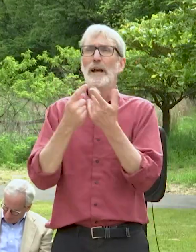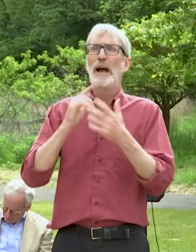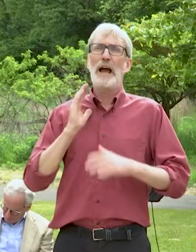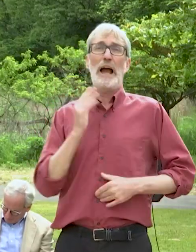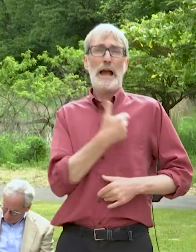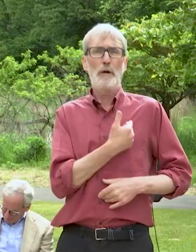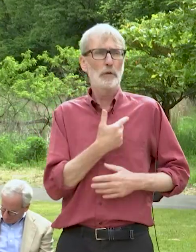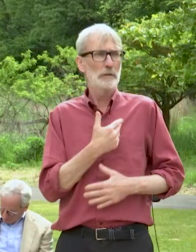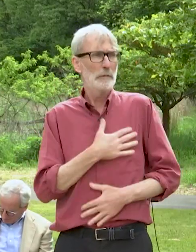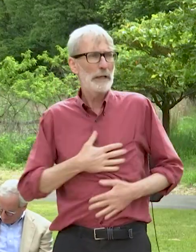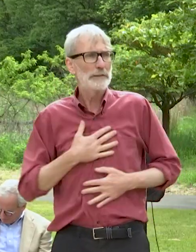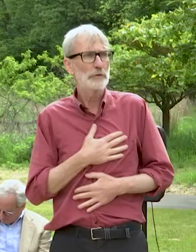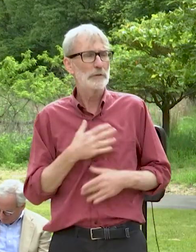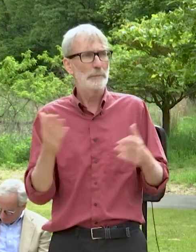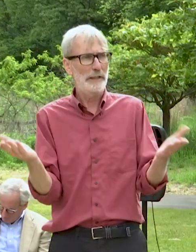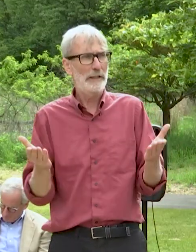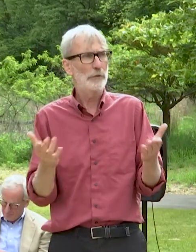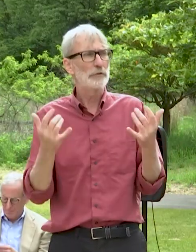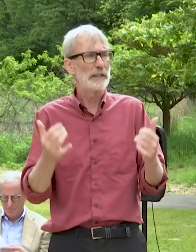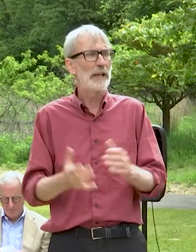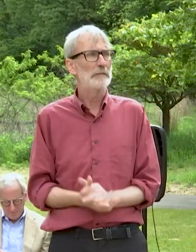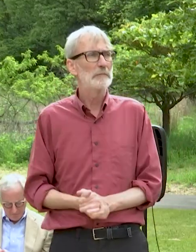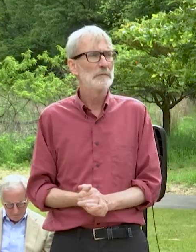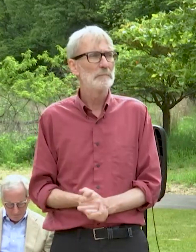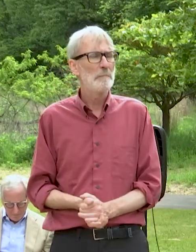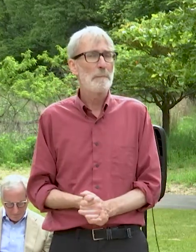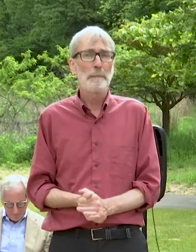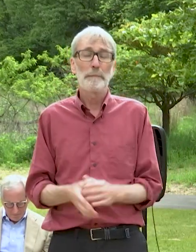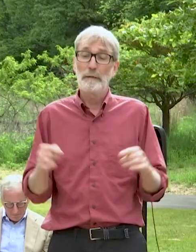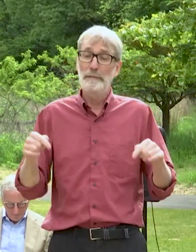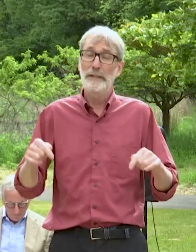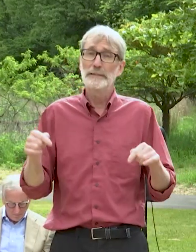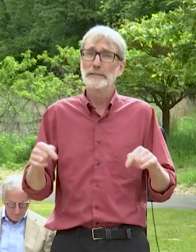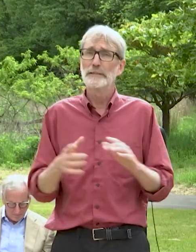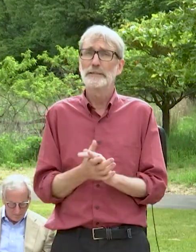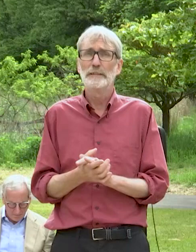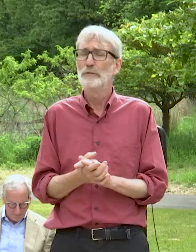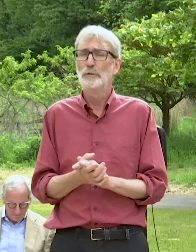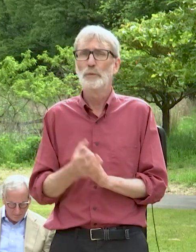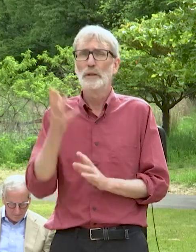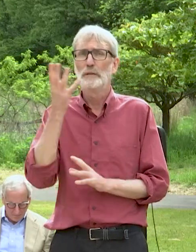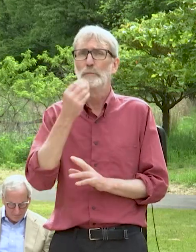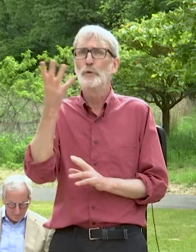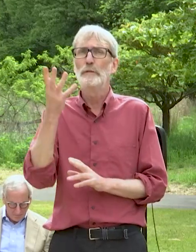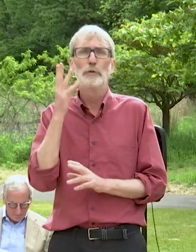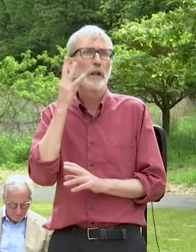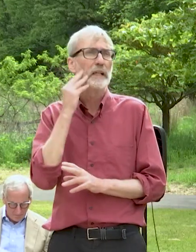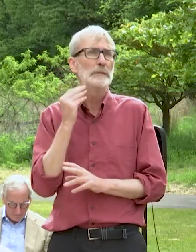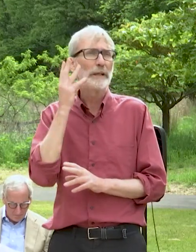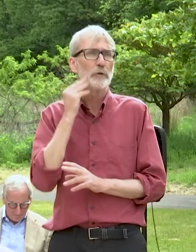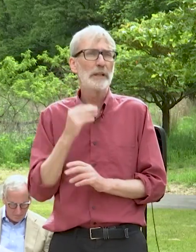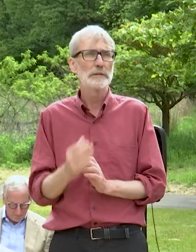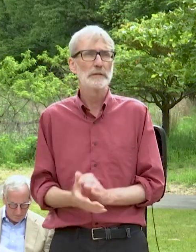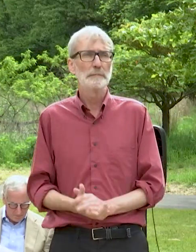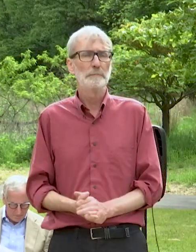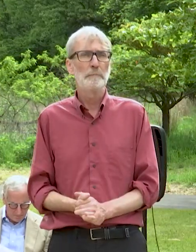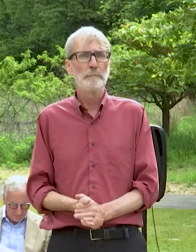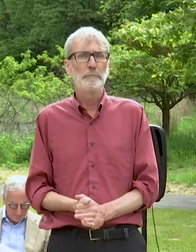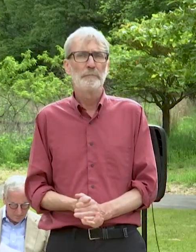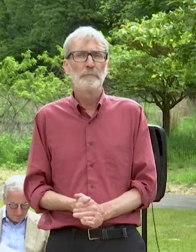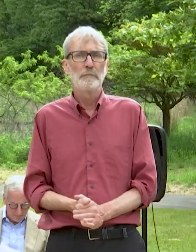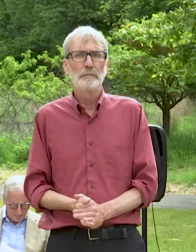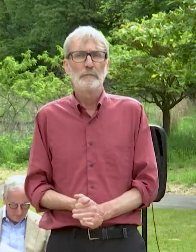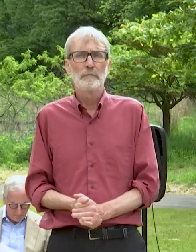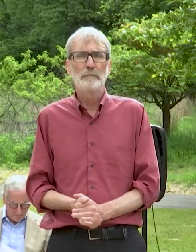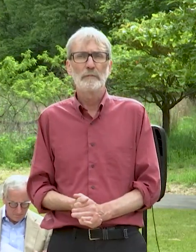to be here today. And this truly is a beautiful experience for those who have been